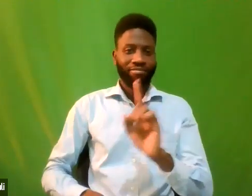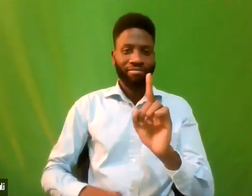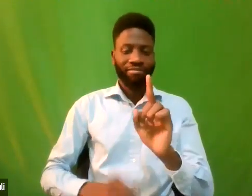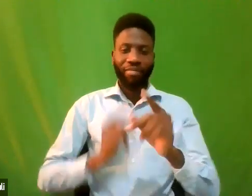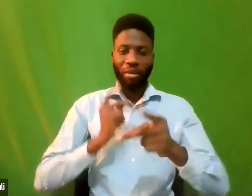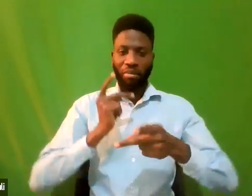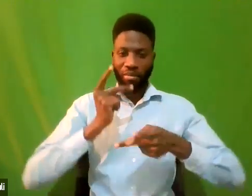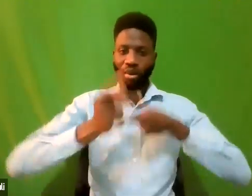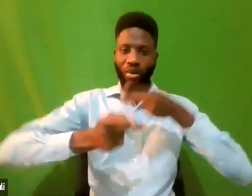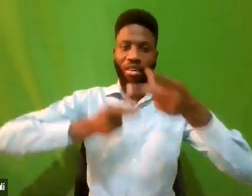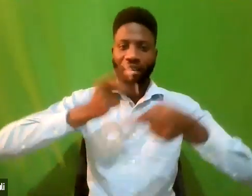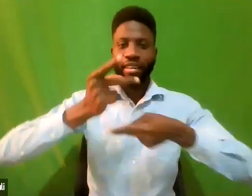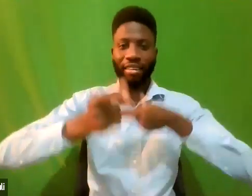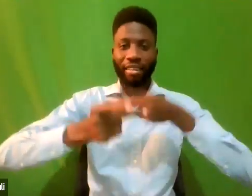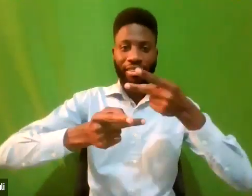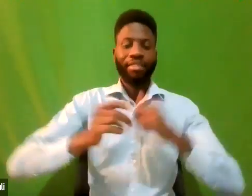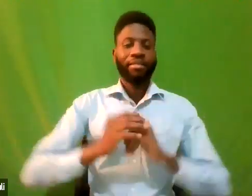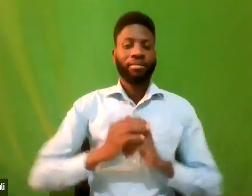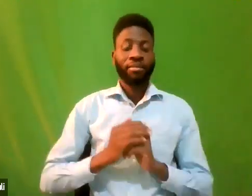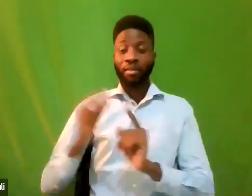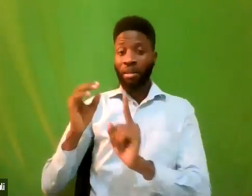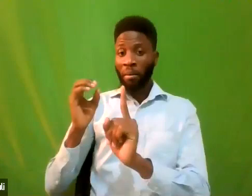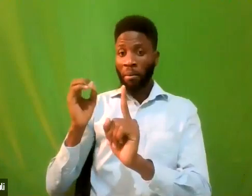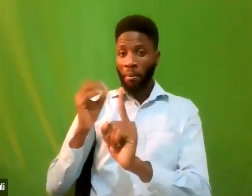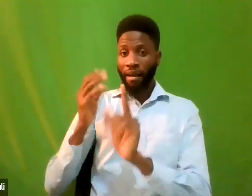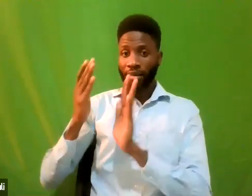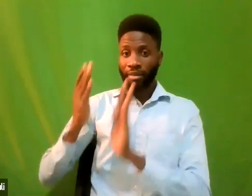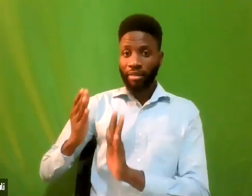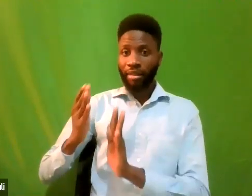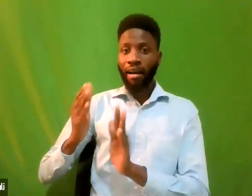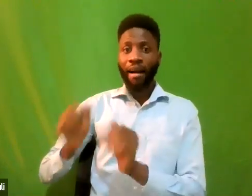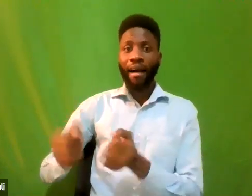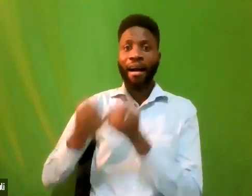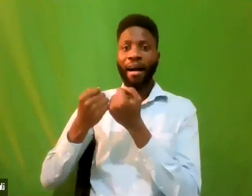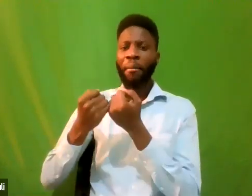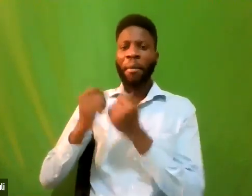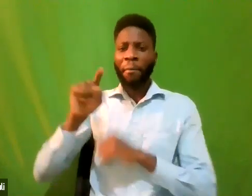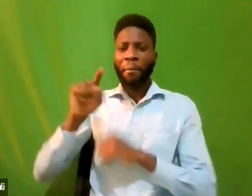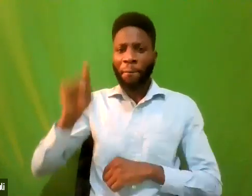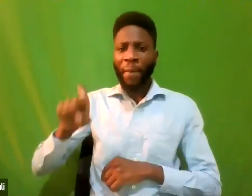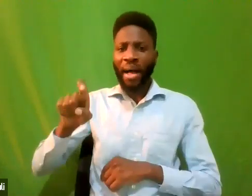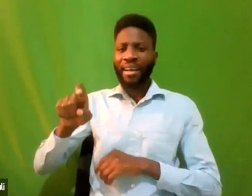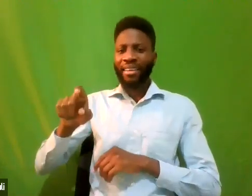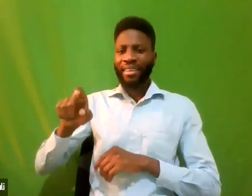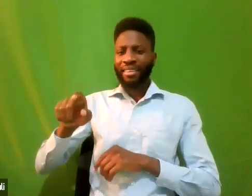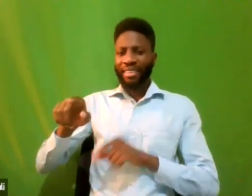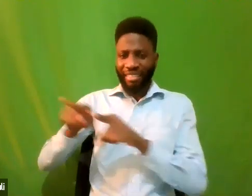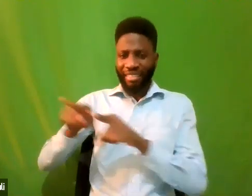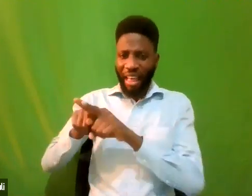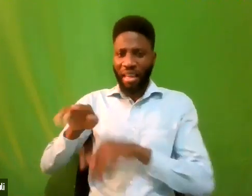The mentor should not be maybe in the same career like what you're doing. You can